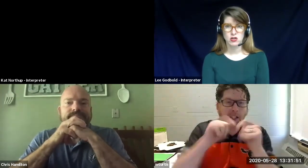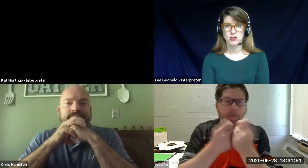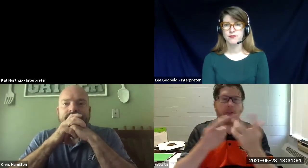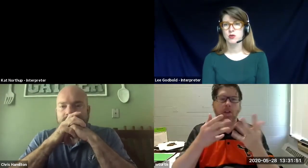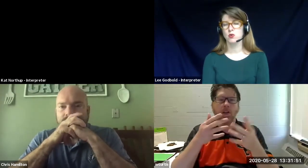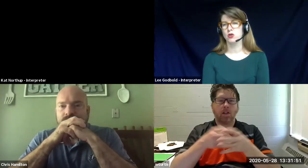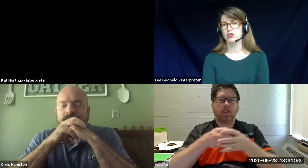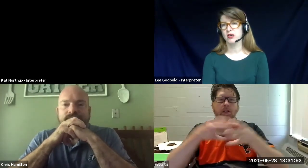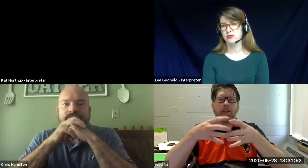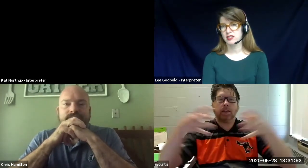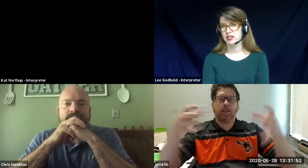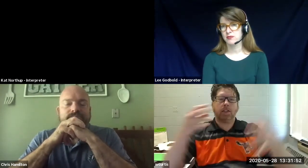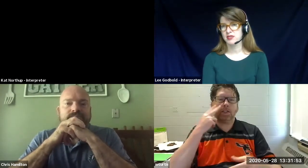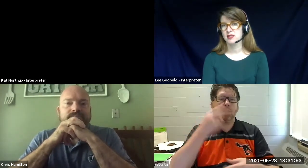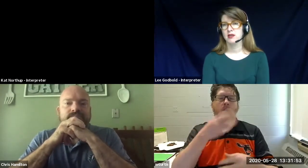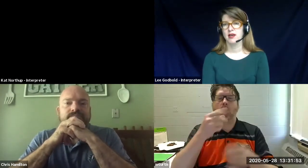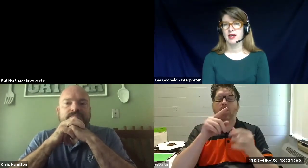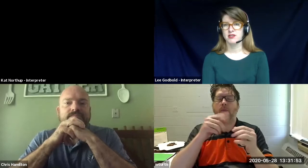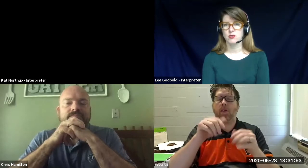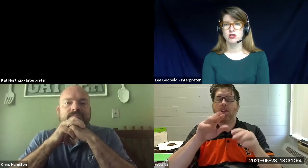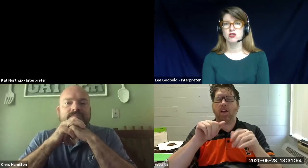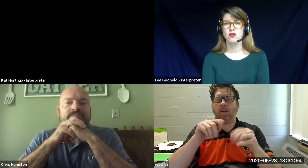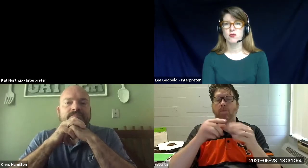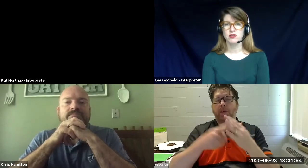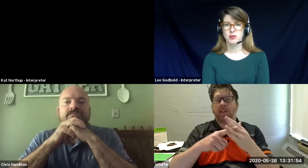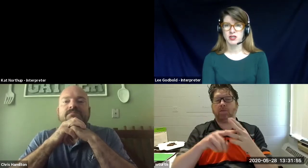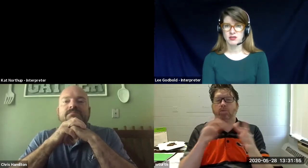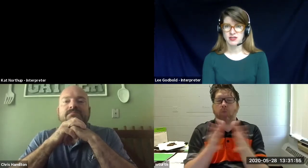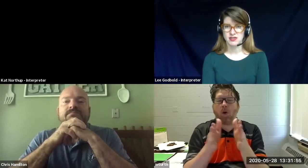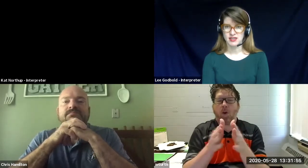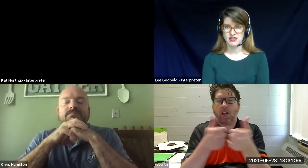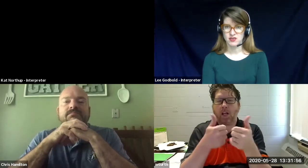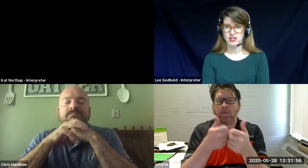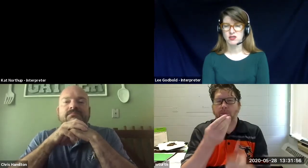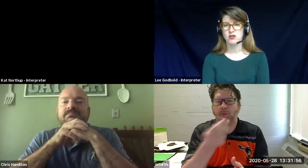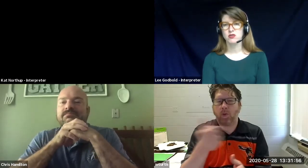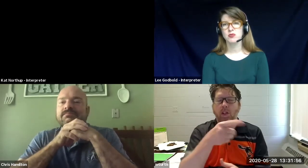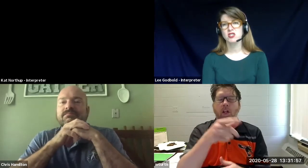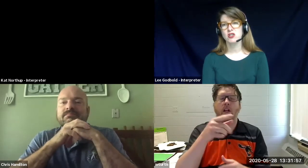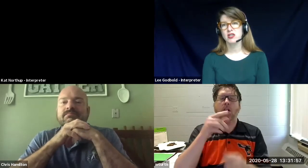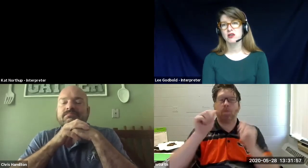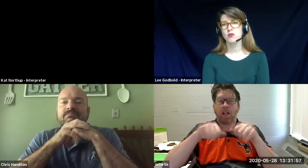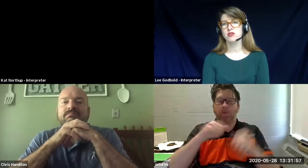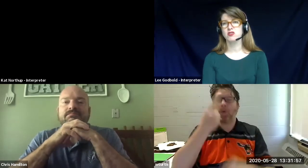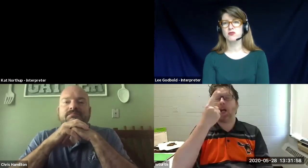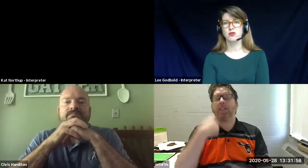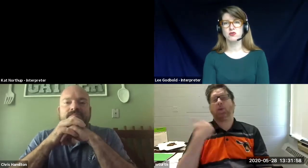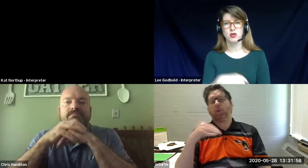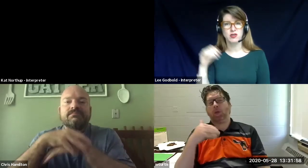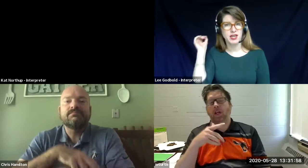all-star or travel teams and so on and so forth, depending on the success of this. So they're going to be starting with just a few small